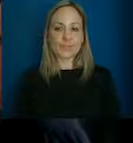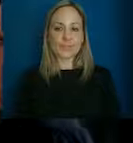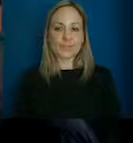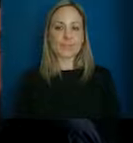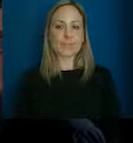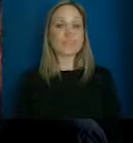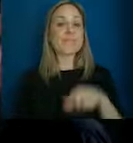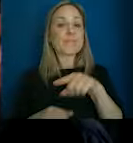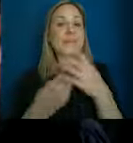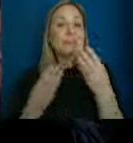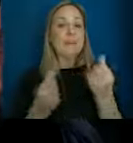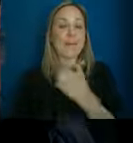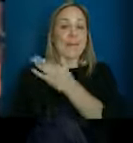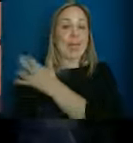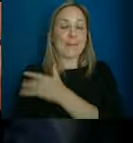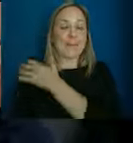good.